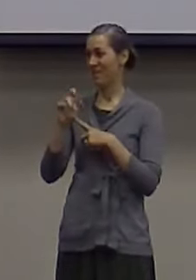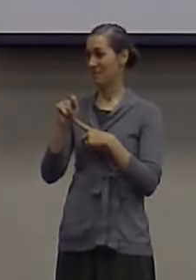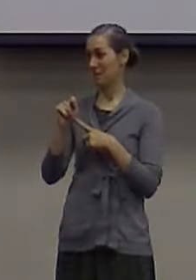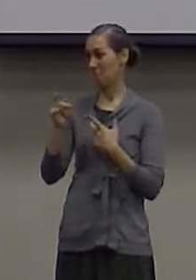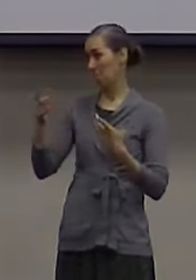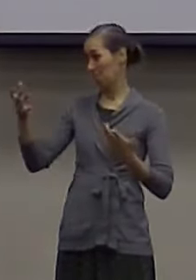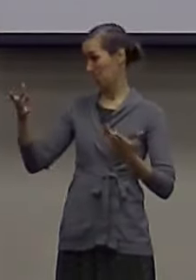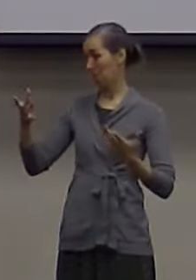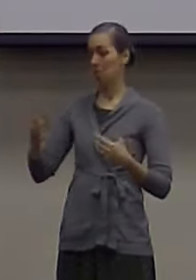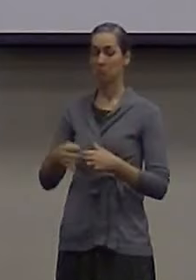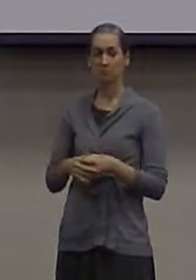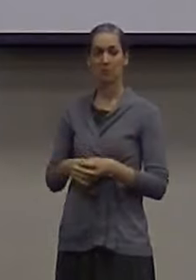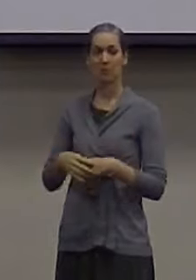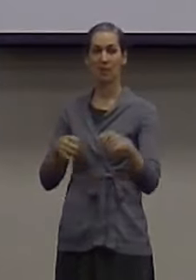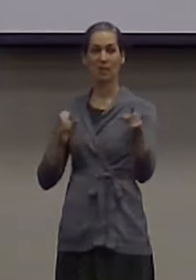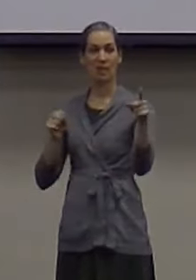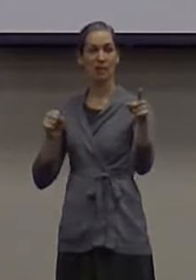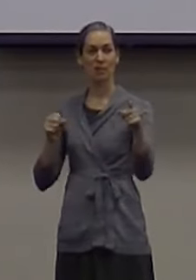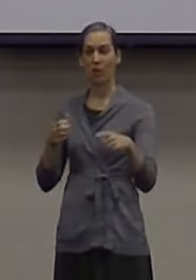that's good. Yes, sir.